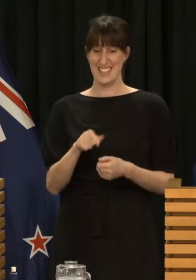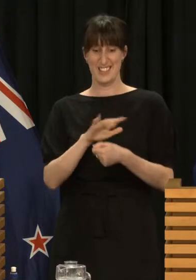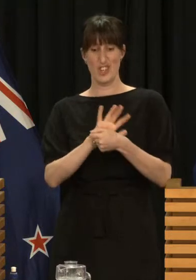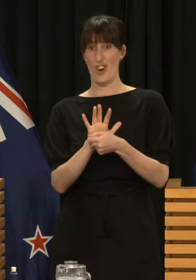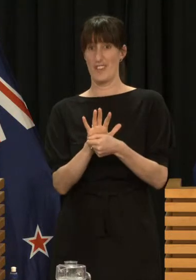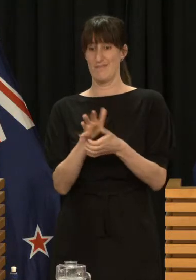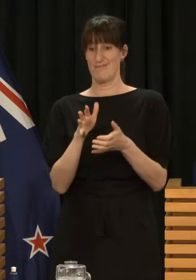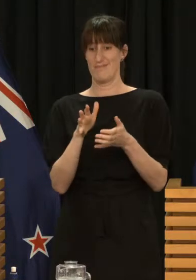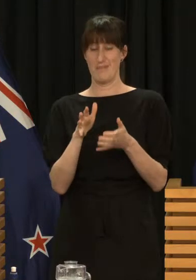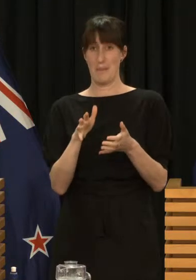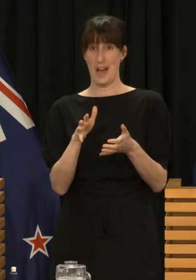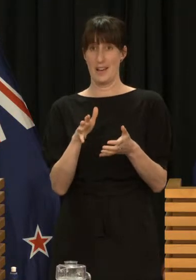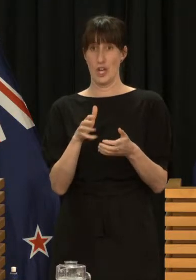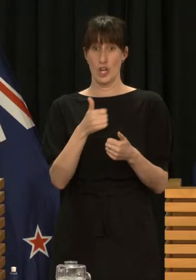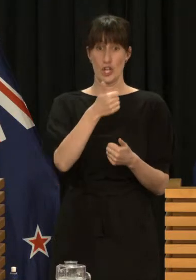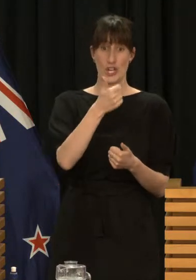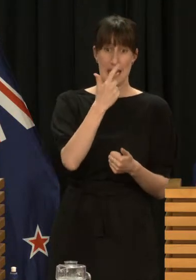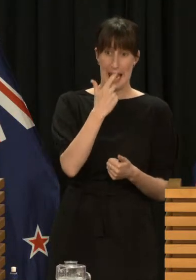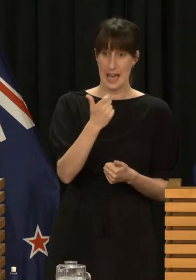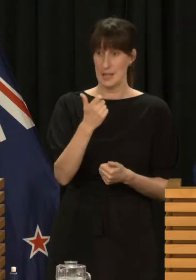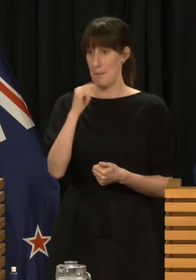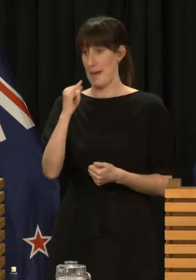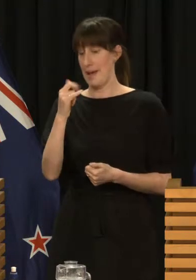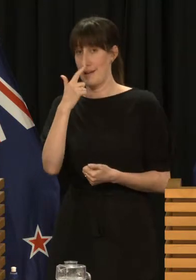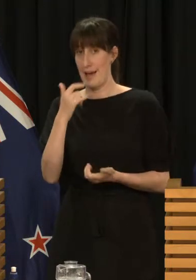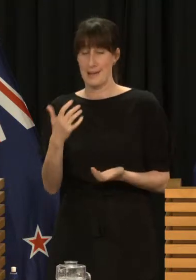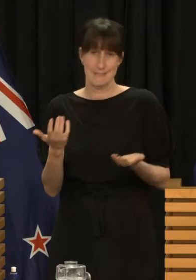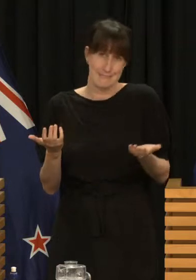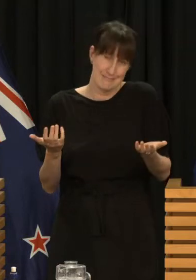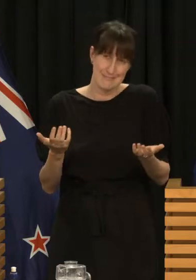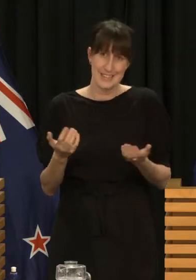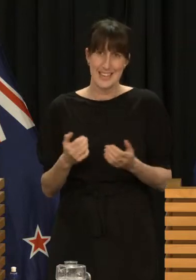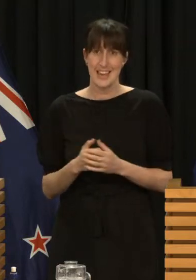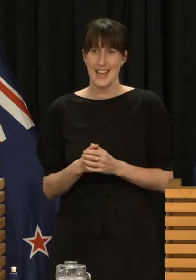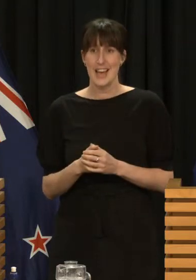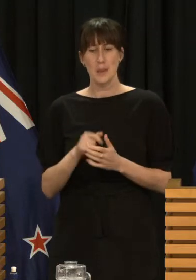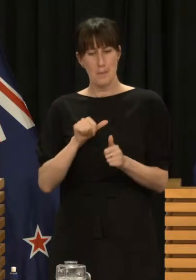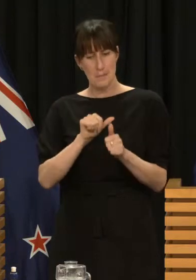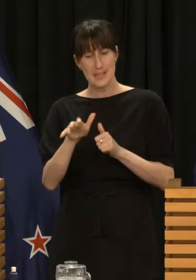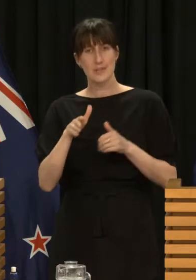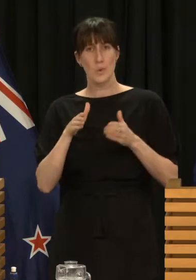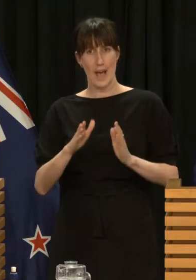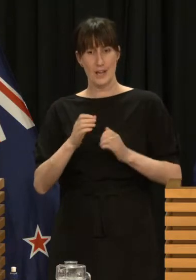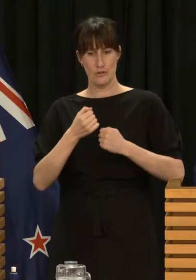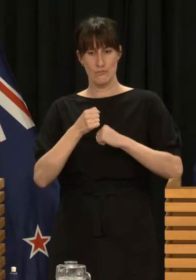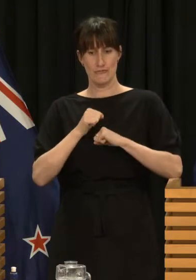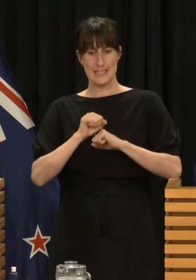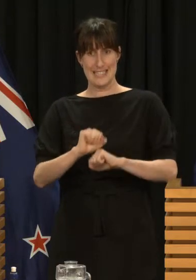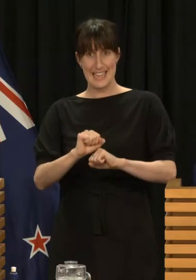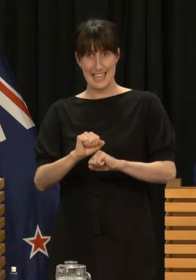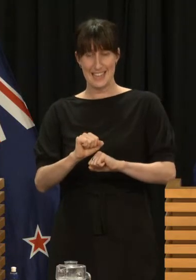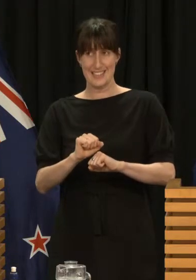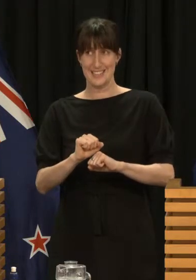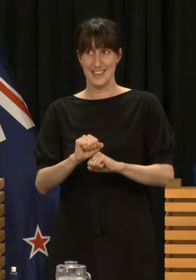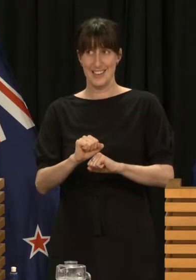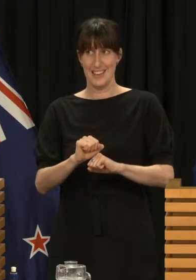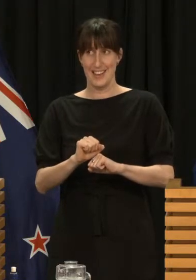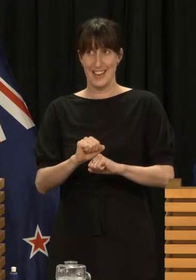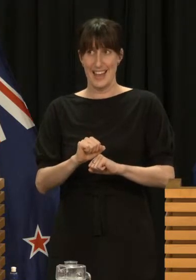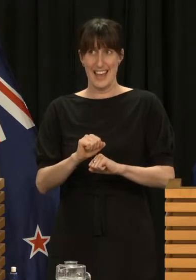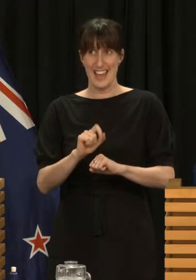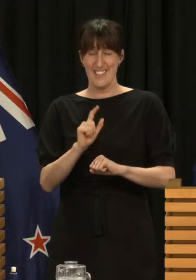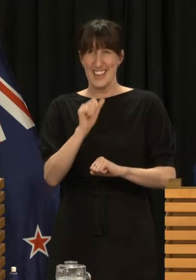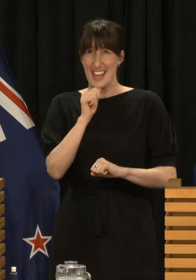and there are no guarantees about anything. The best protections that you could possibly think of. It's still possible